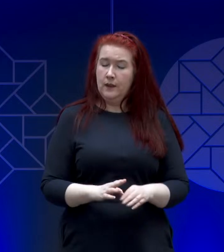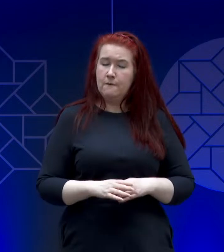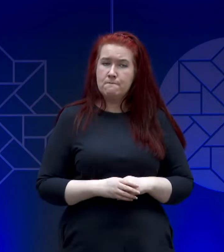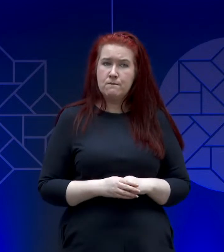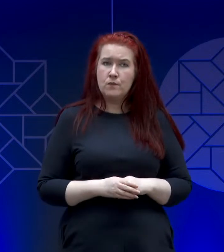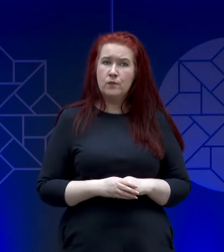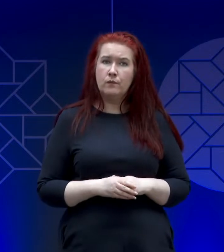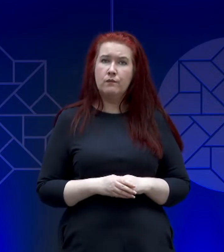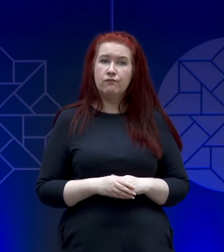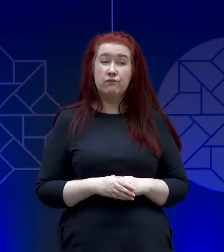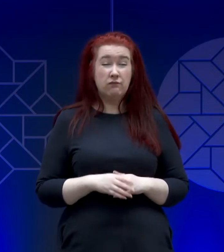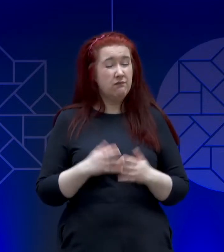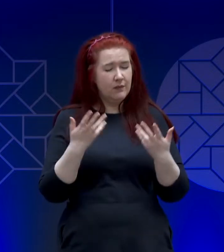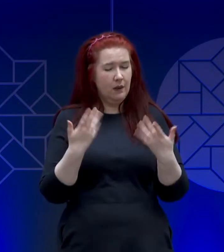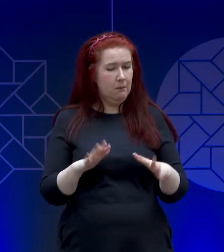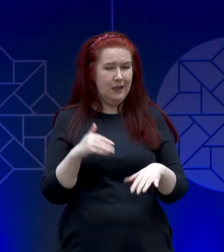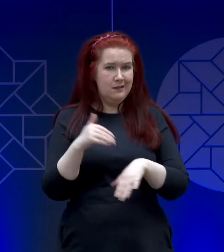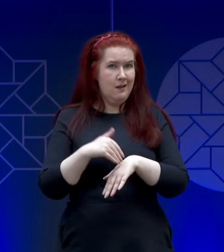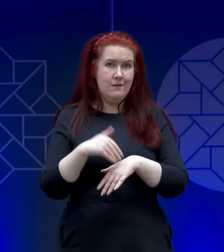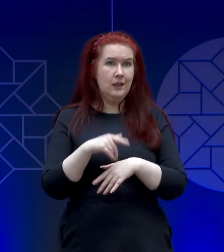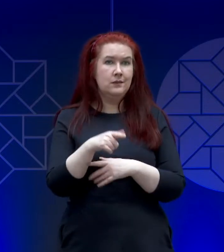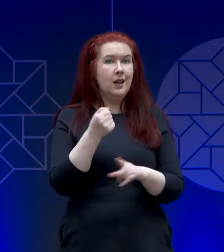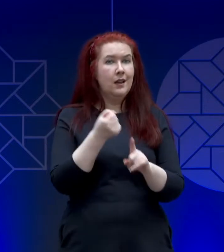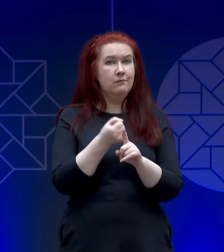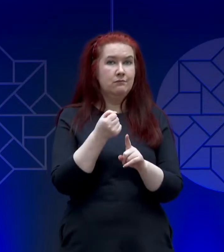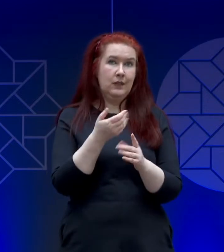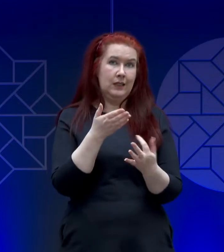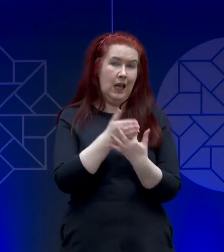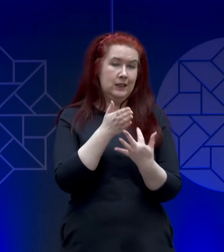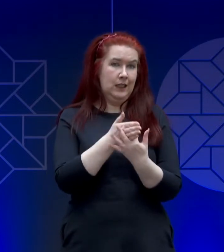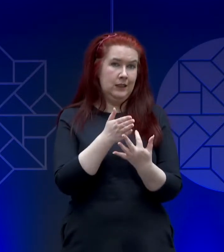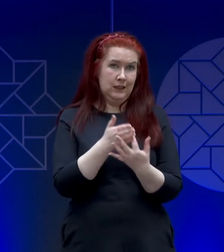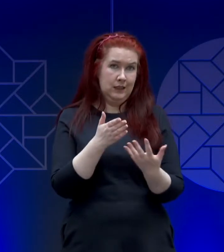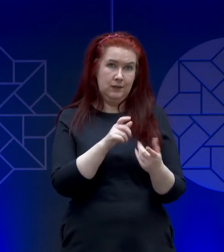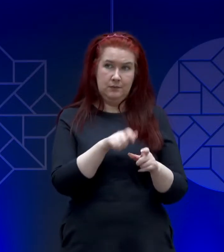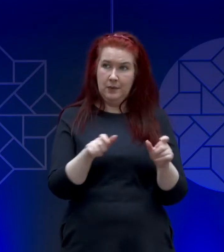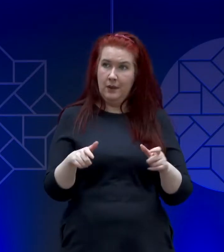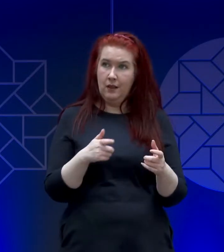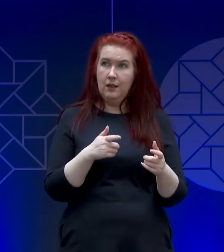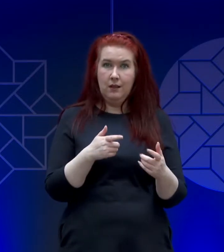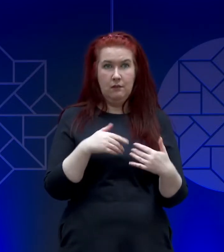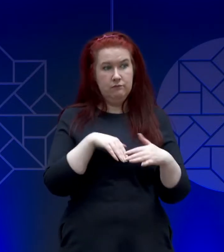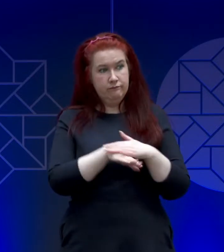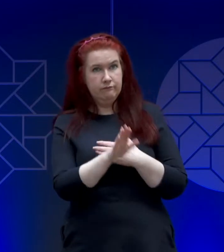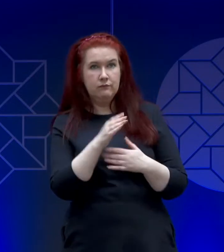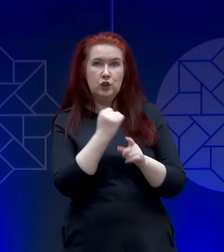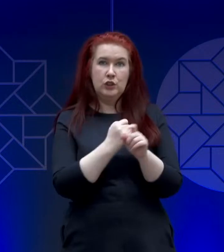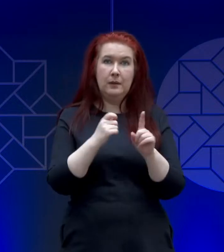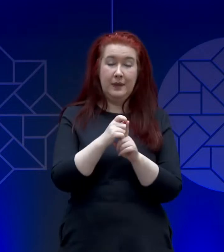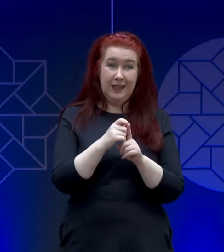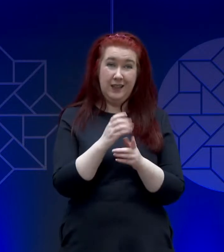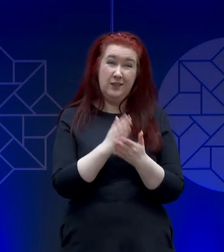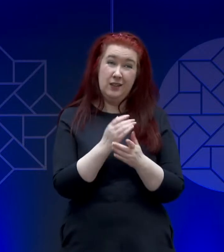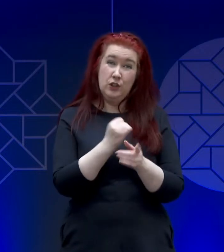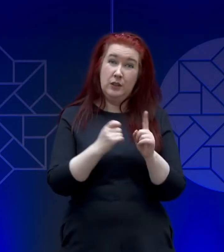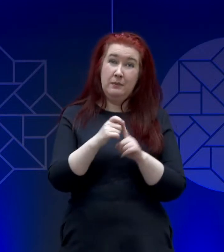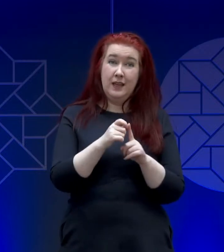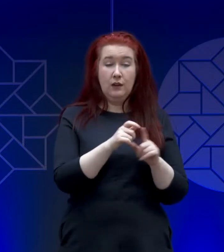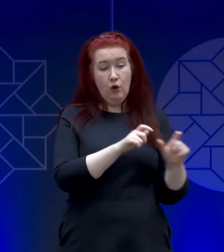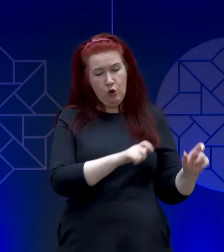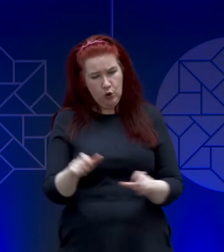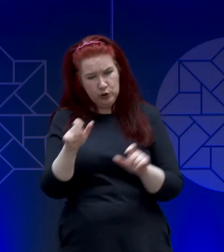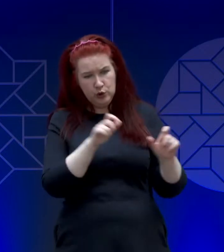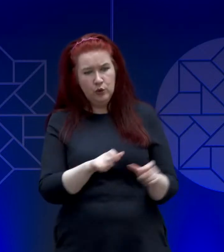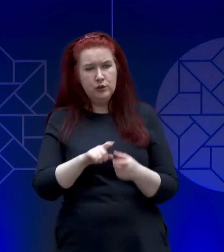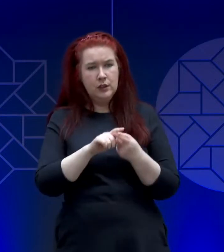That obviously has impact on access and the key part of general practice, which is continuity relationship-based